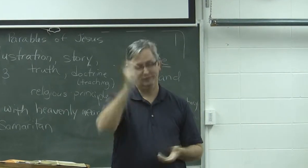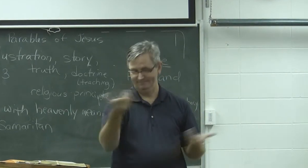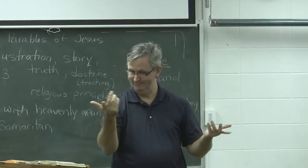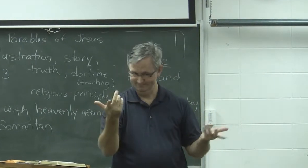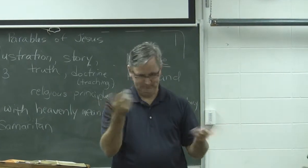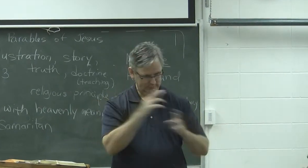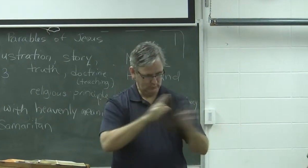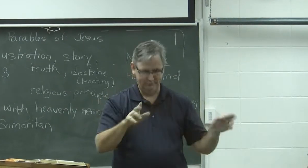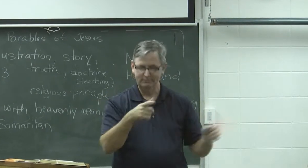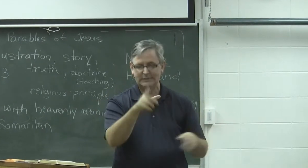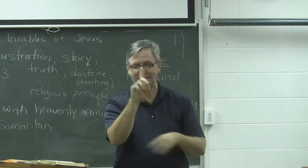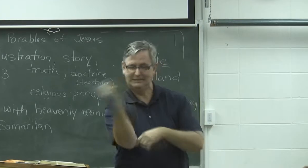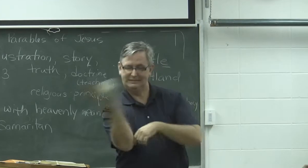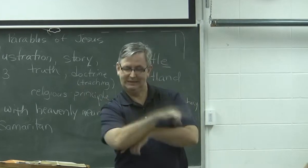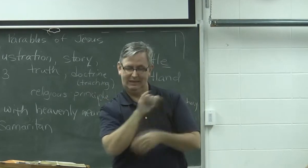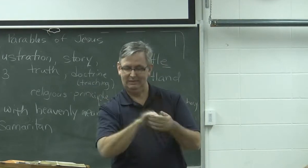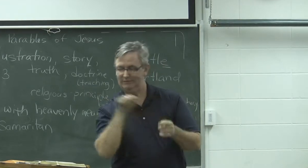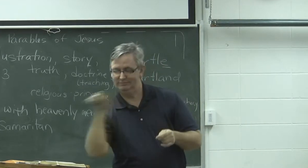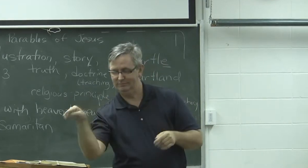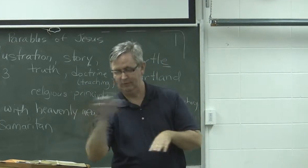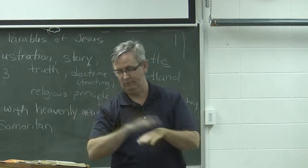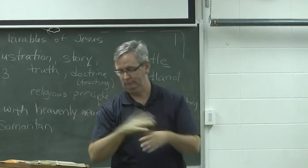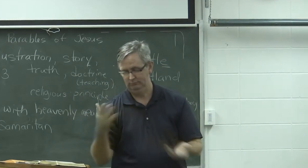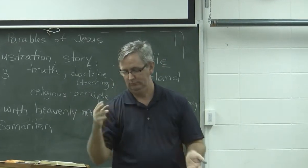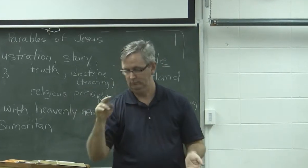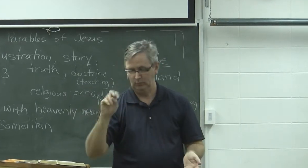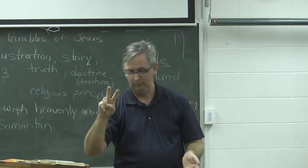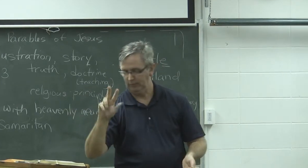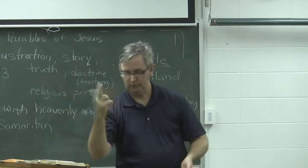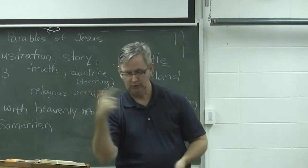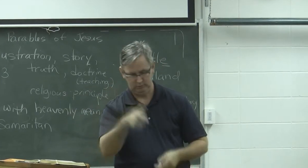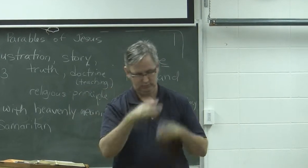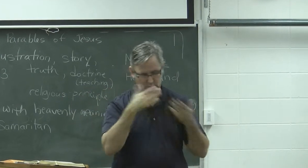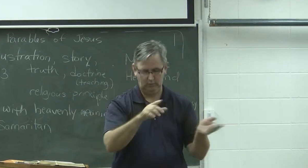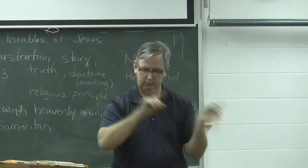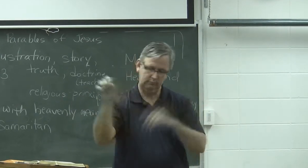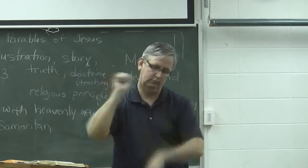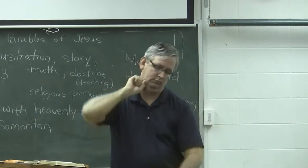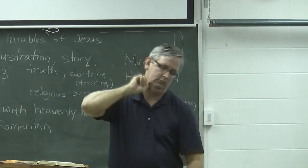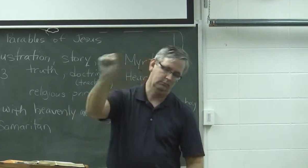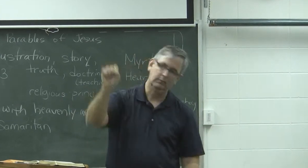hang him. And the judge decided on the day, like November 3rd. So he went ahead